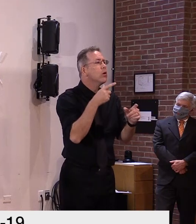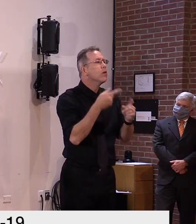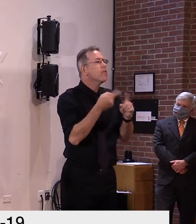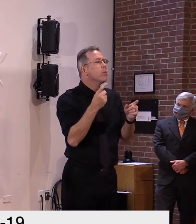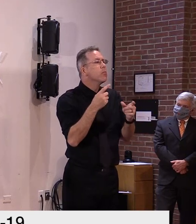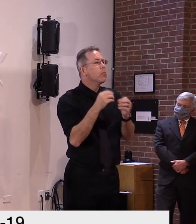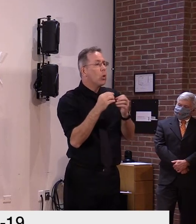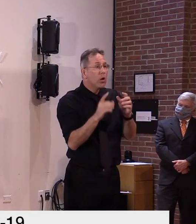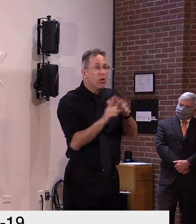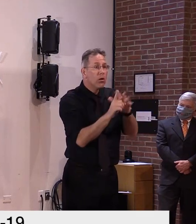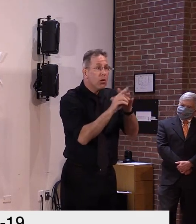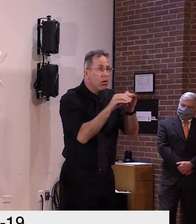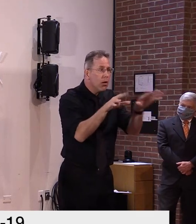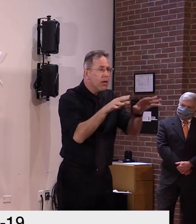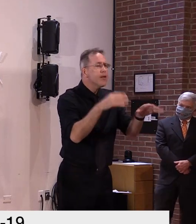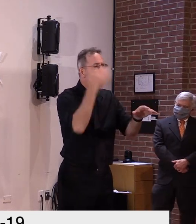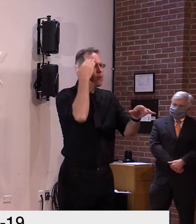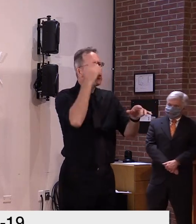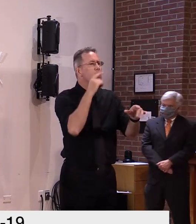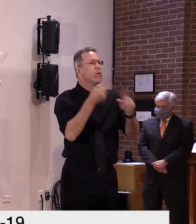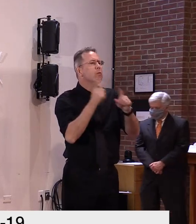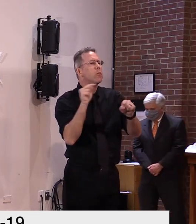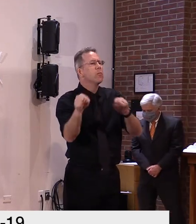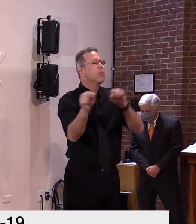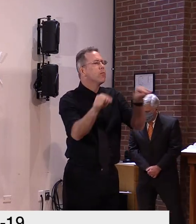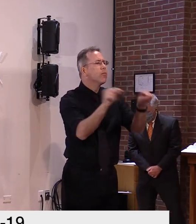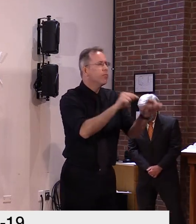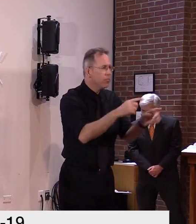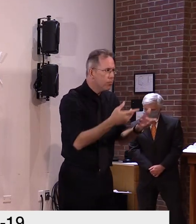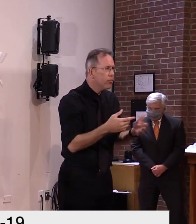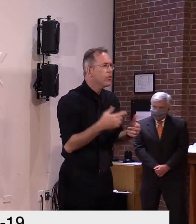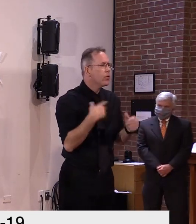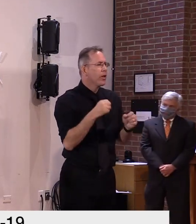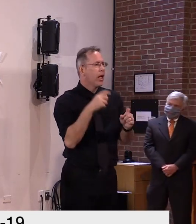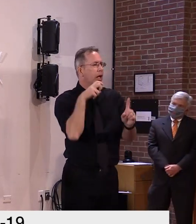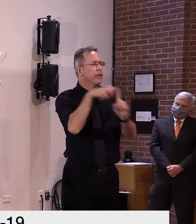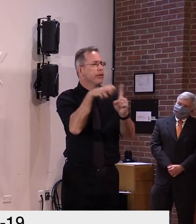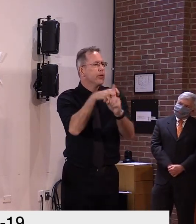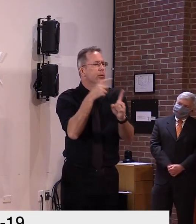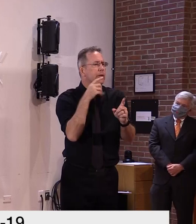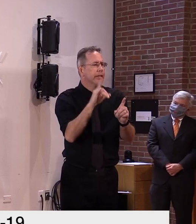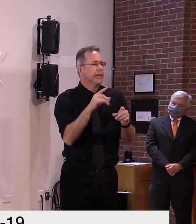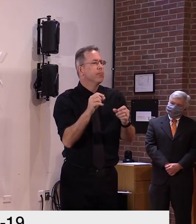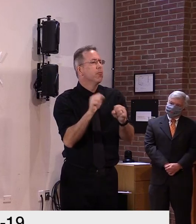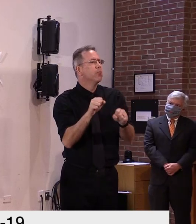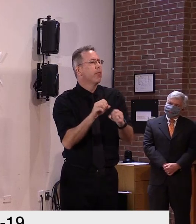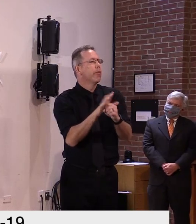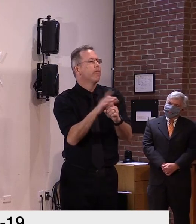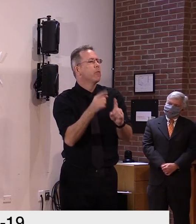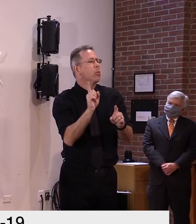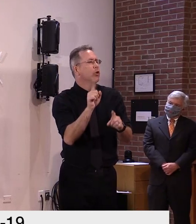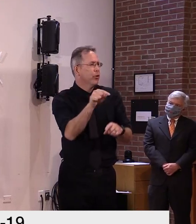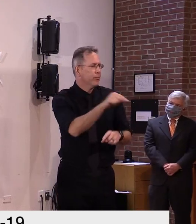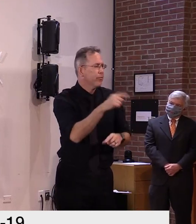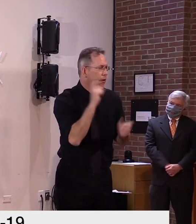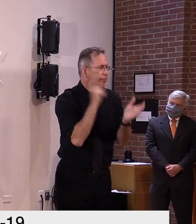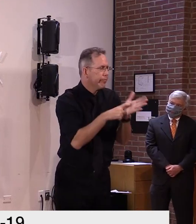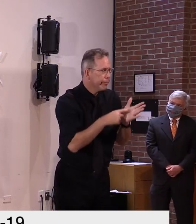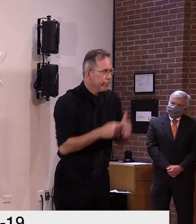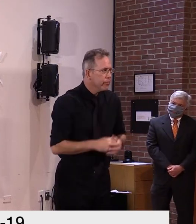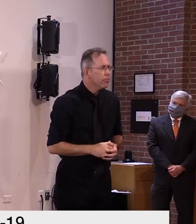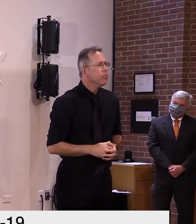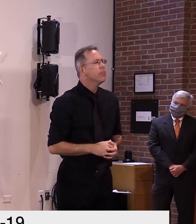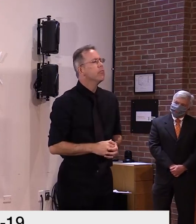that would have, you know, potentially been exposed to the index case. A number of our index